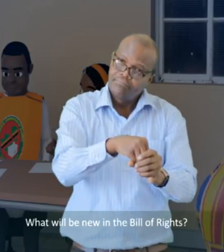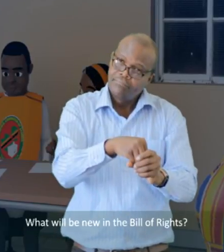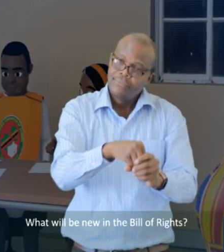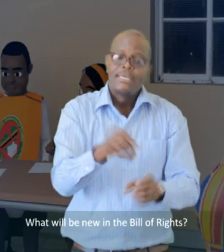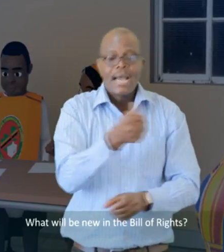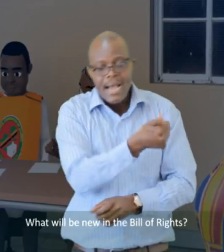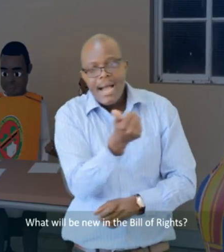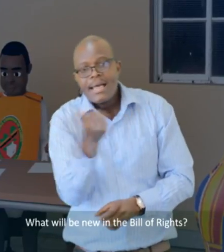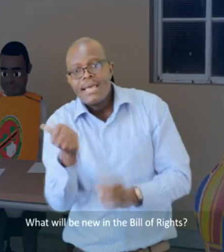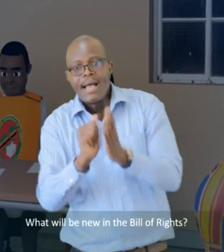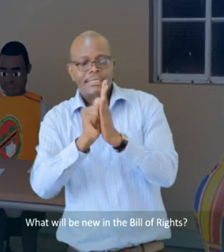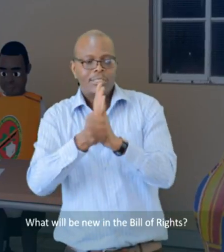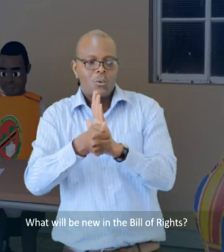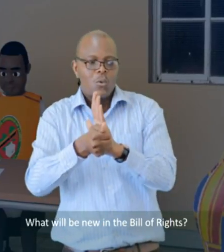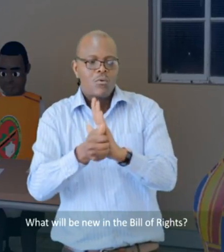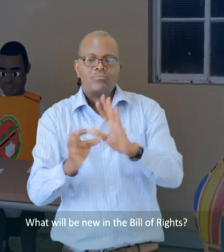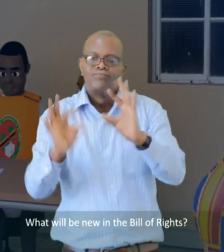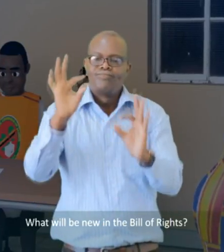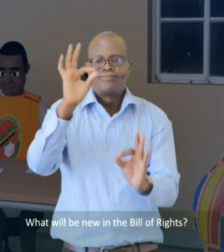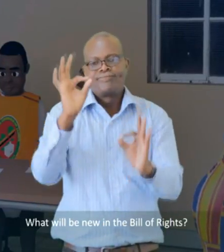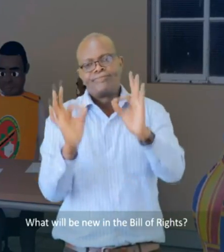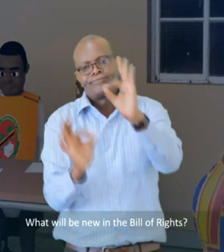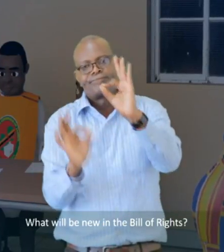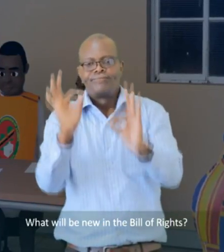What will be new in the Bill of Rights?